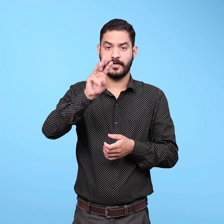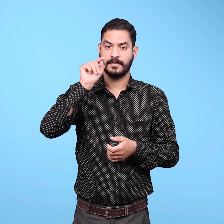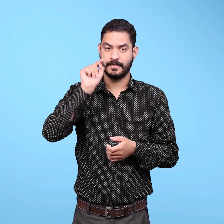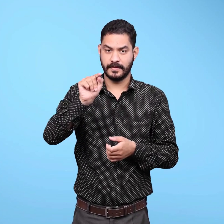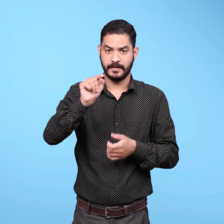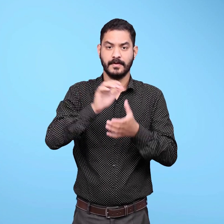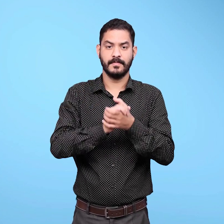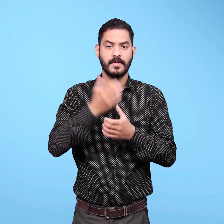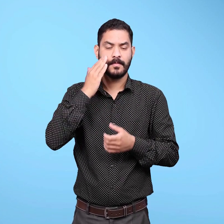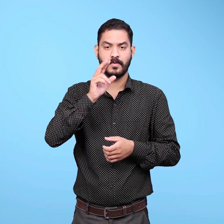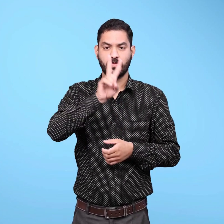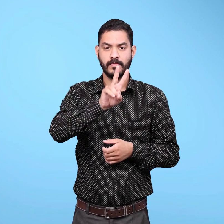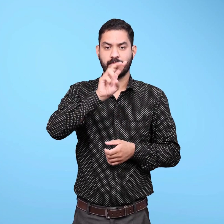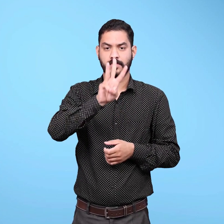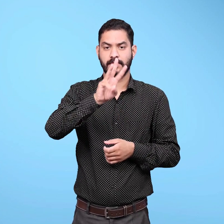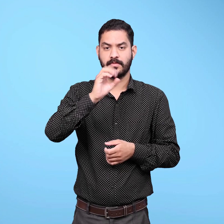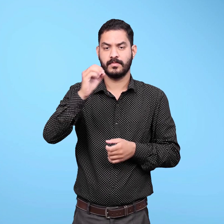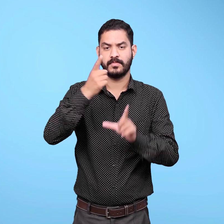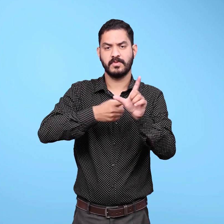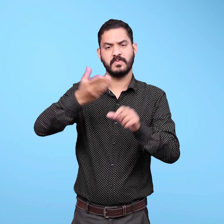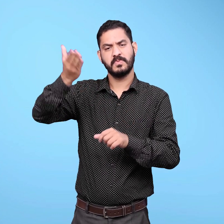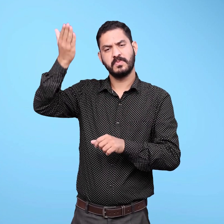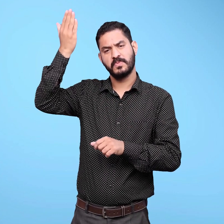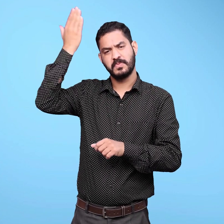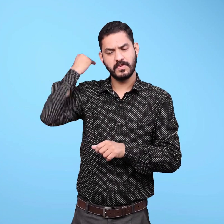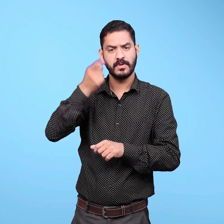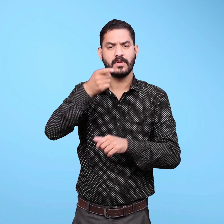Beginning of the composition of Sangam literature, about